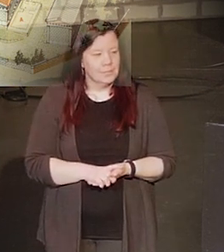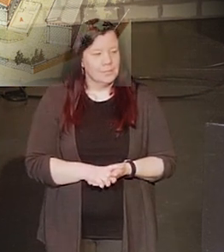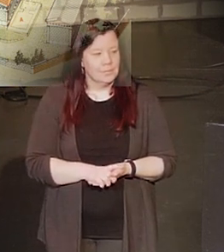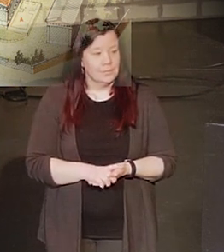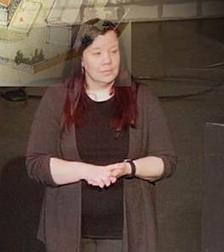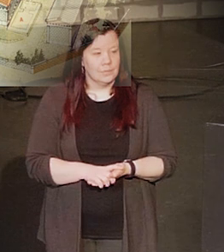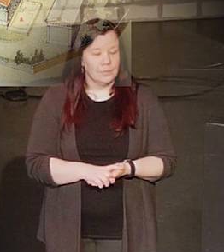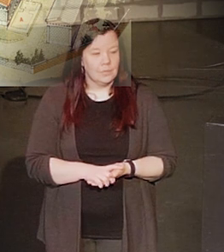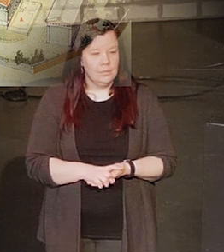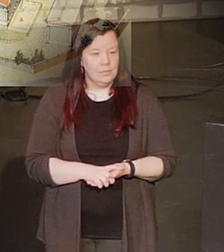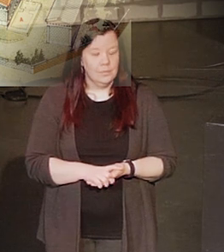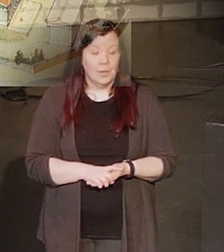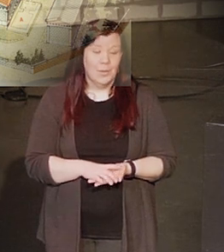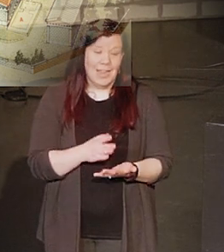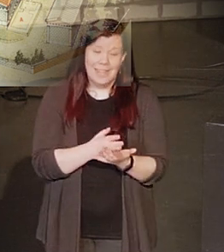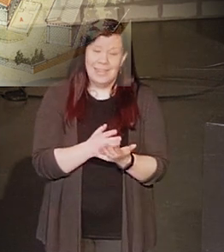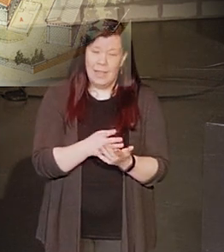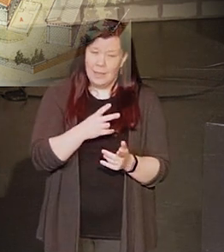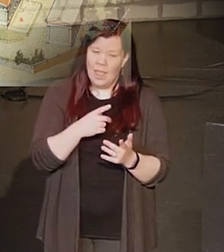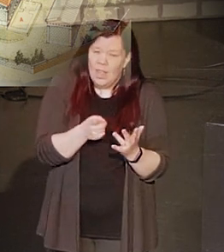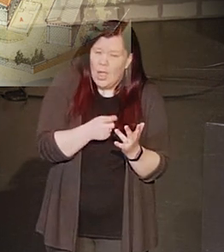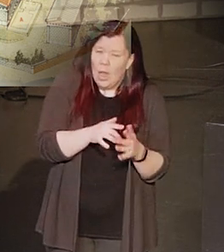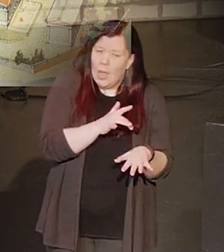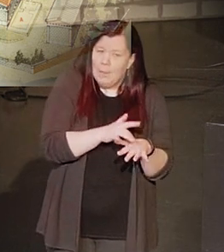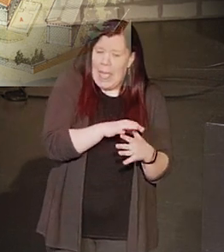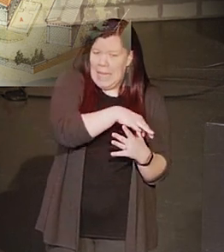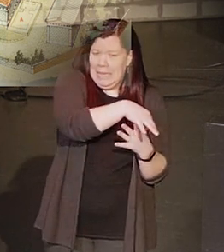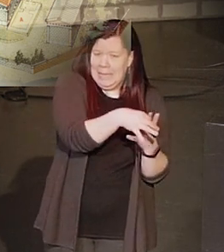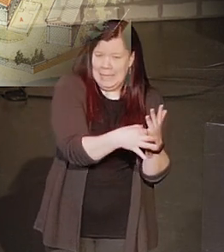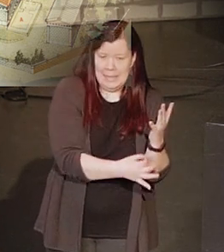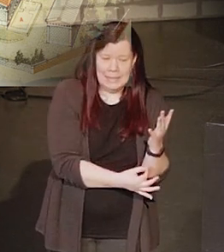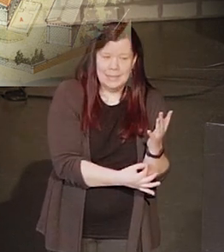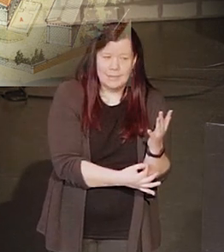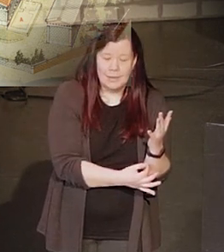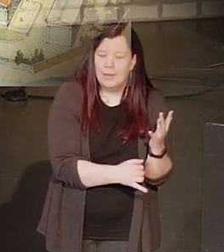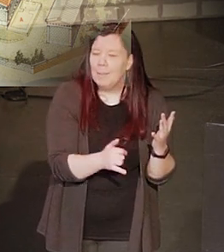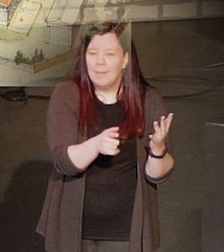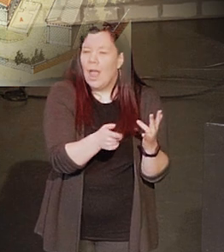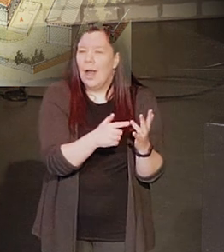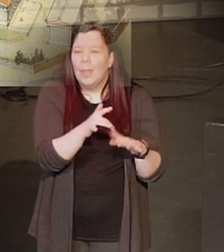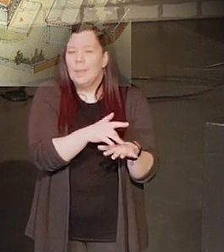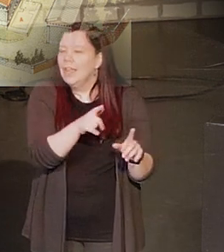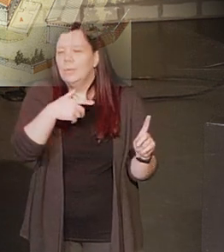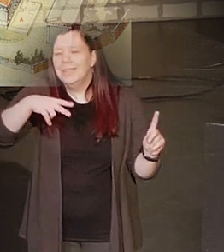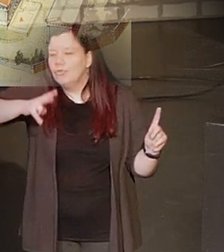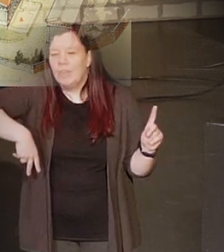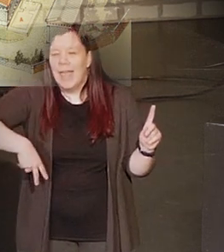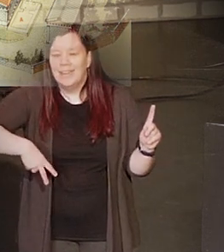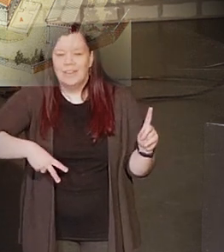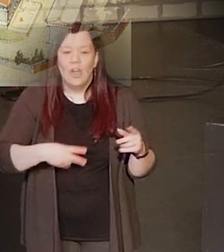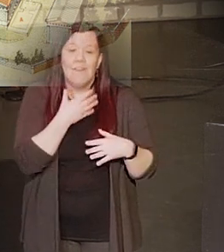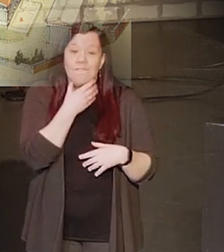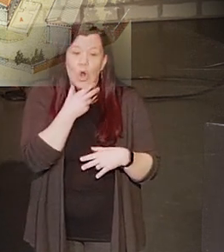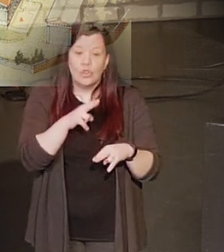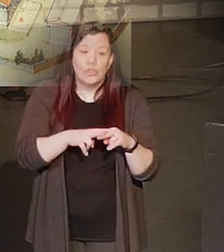But actually, all of those plays and others that you will no doubt be familiar with, like